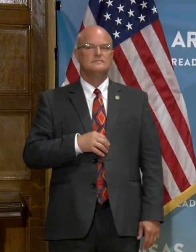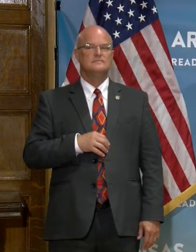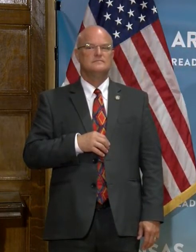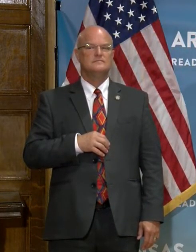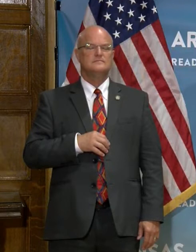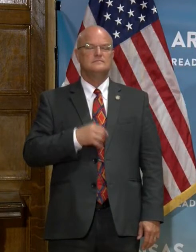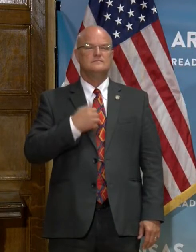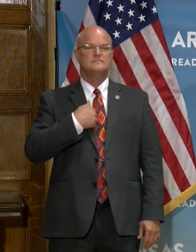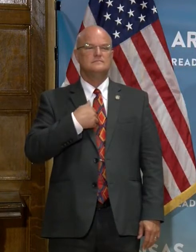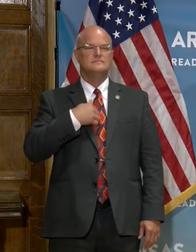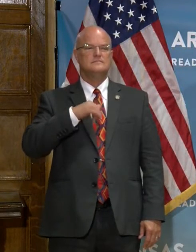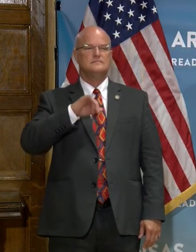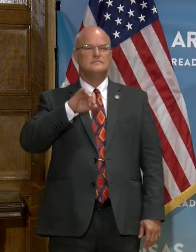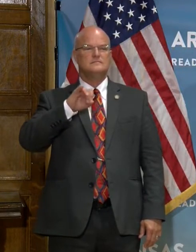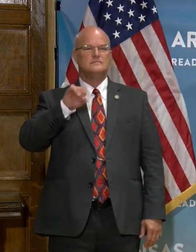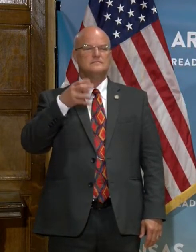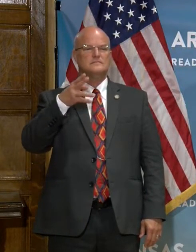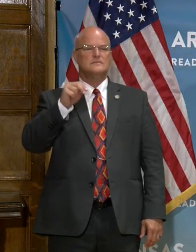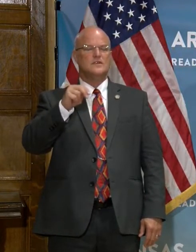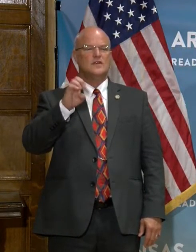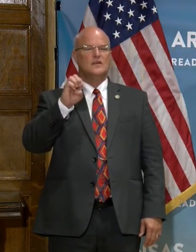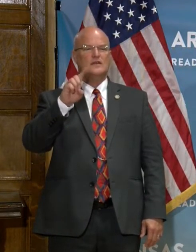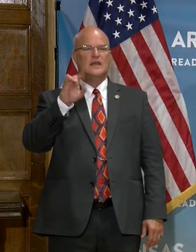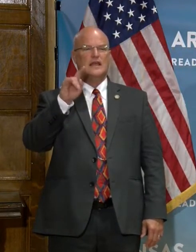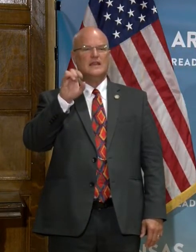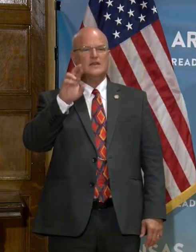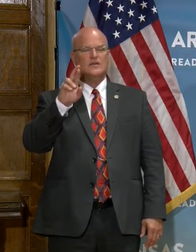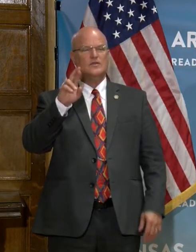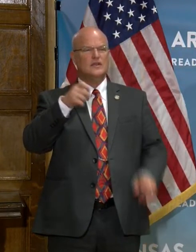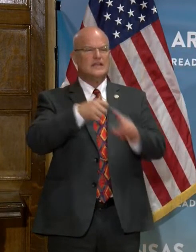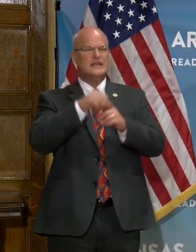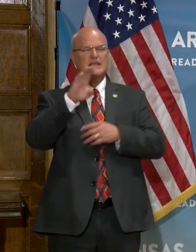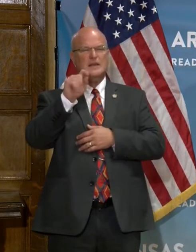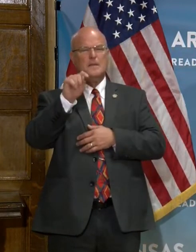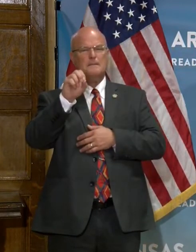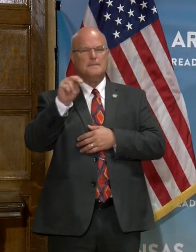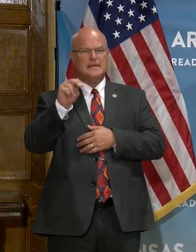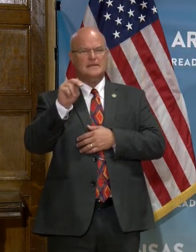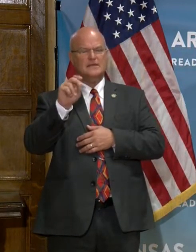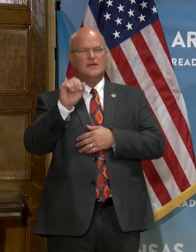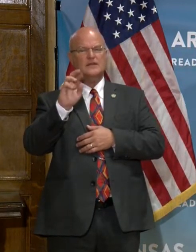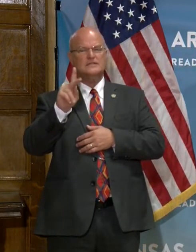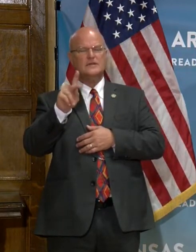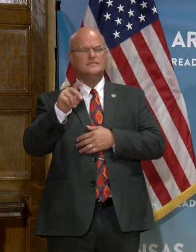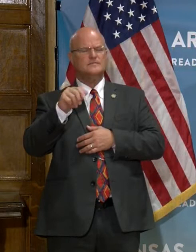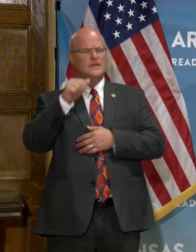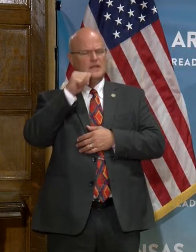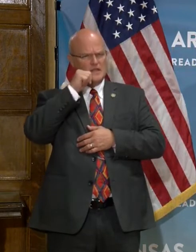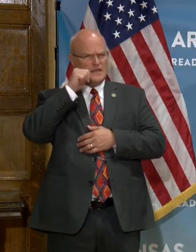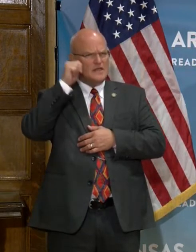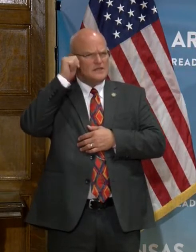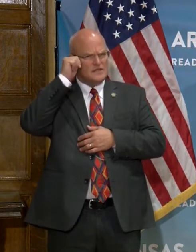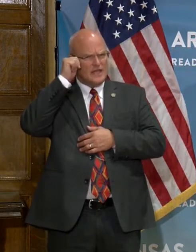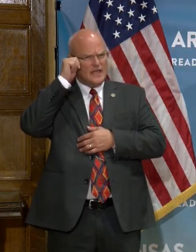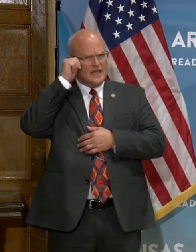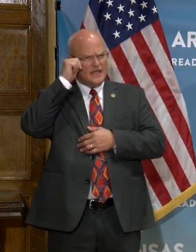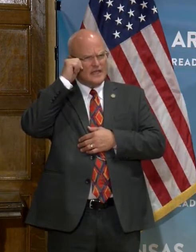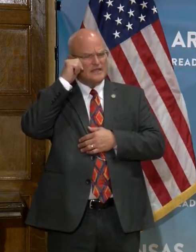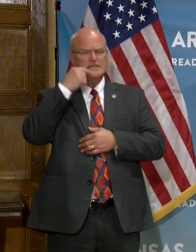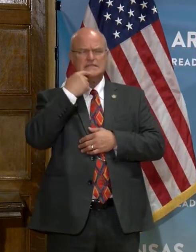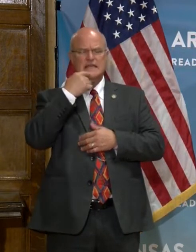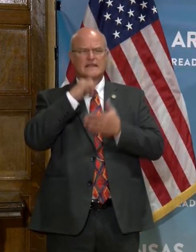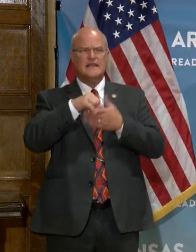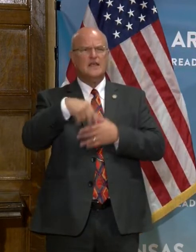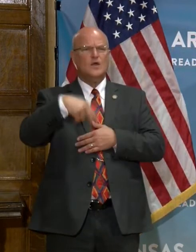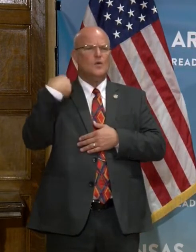This is Josh Briggs, the editor for the Saline Courier here in Benton. And I have two questions. Yesterday it was touted pretty highly